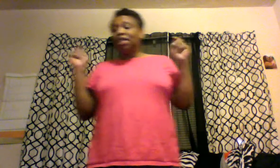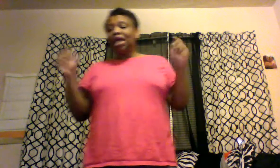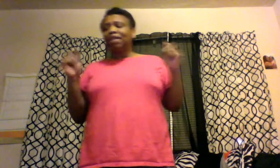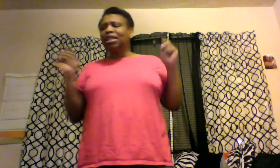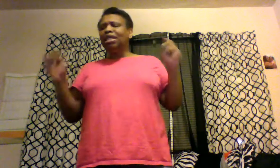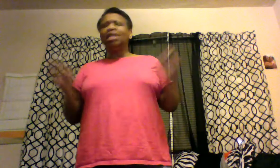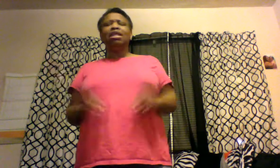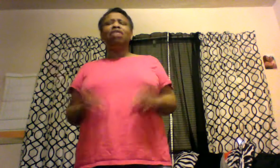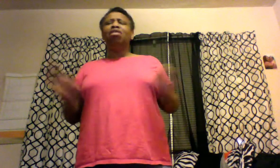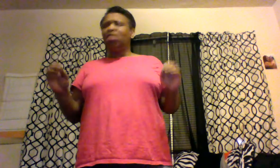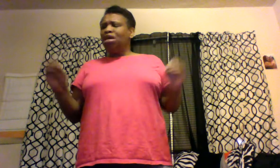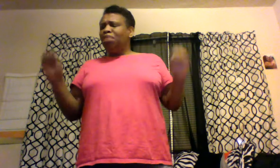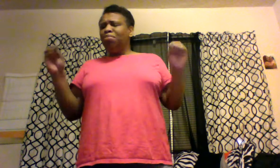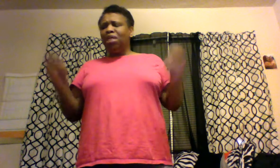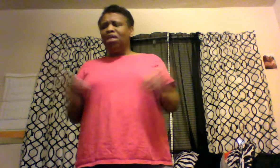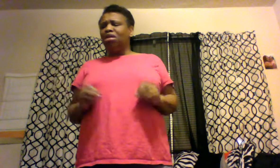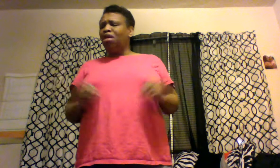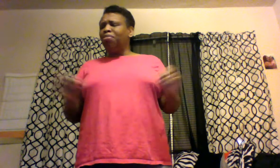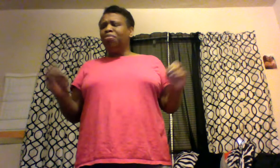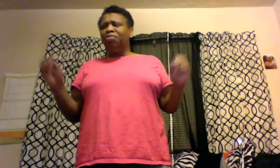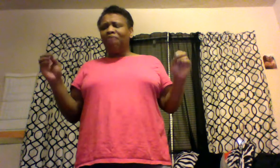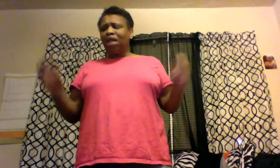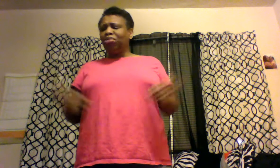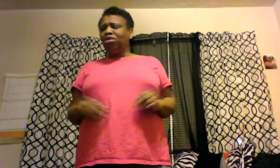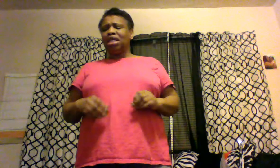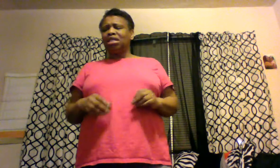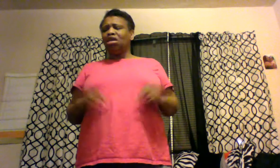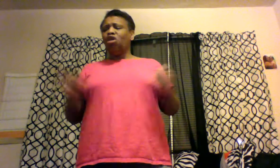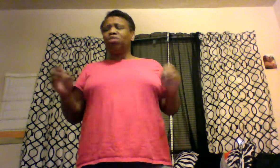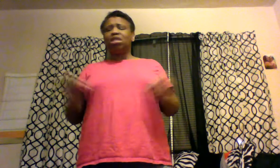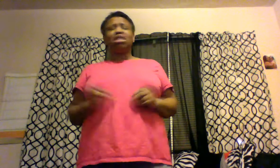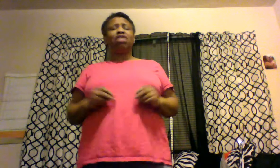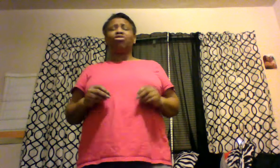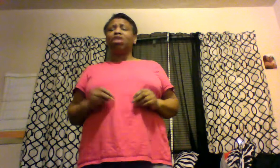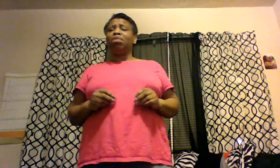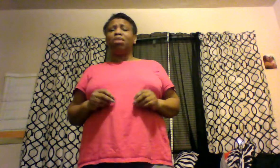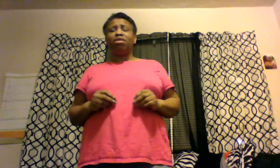Dr. King led many nonviolent protests in hopes to segregate America.